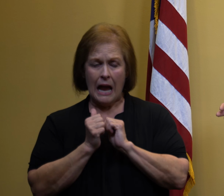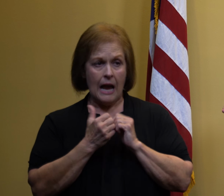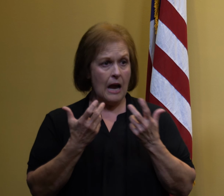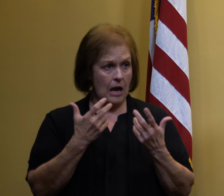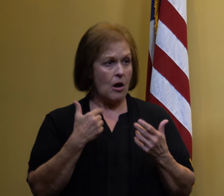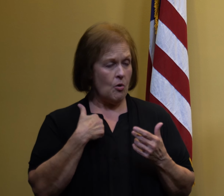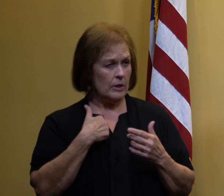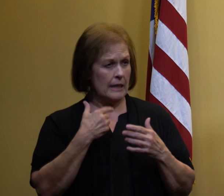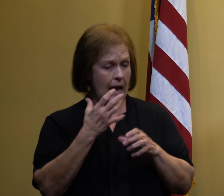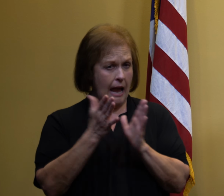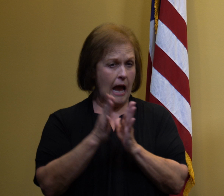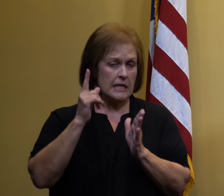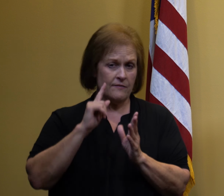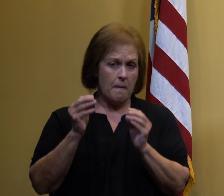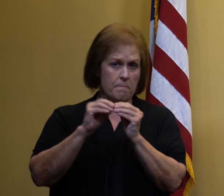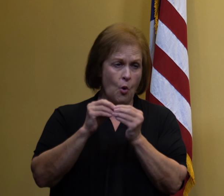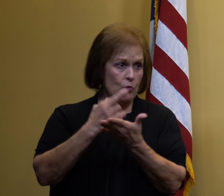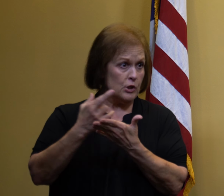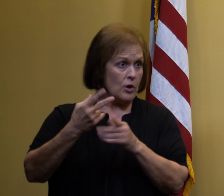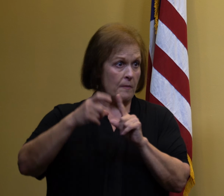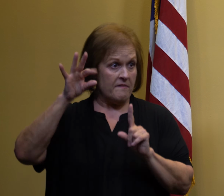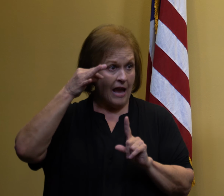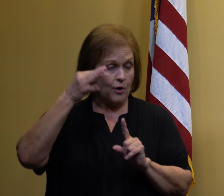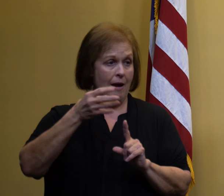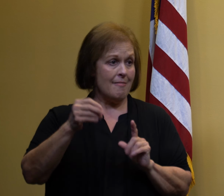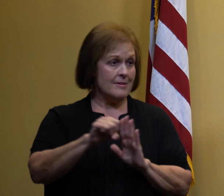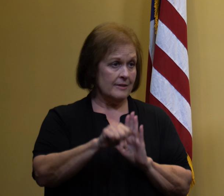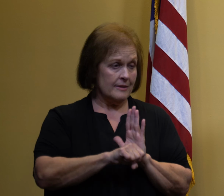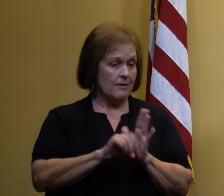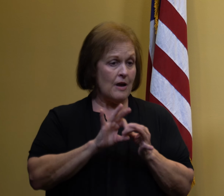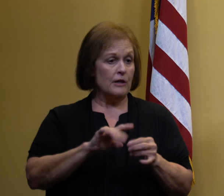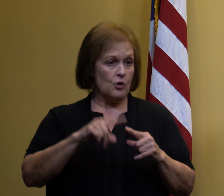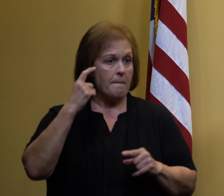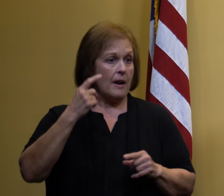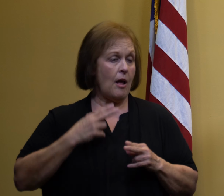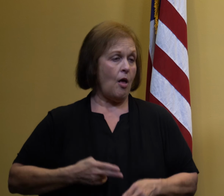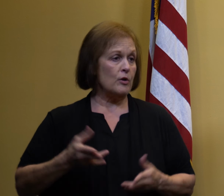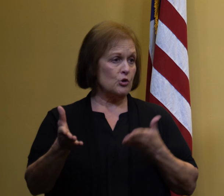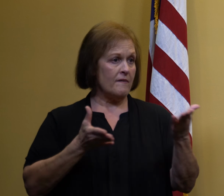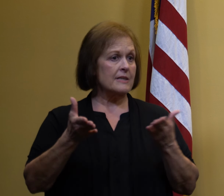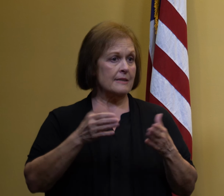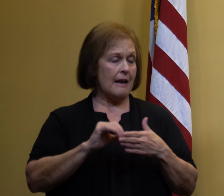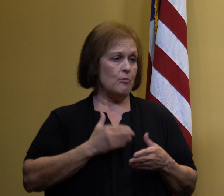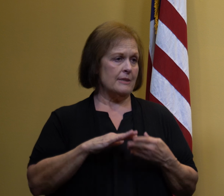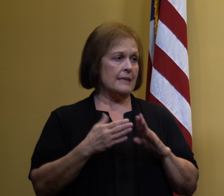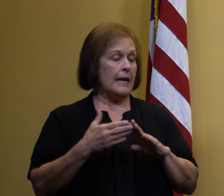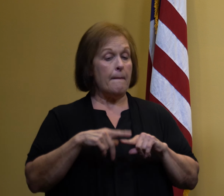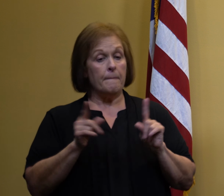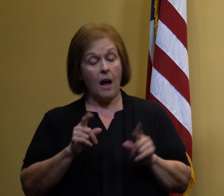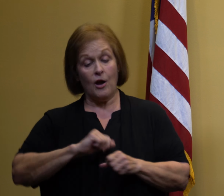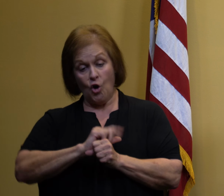for additional resources from the federal level as well as the state level regarding mental health services in our city.